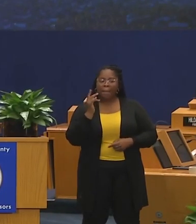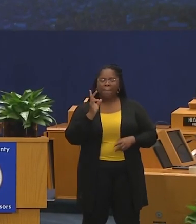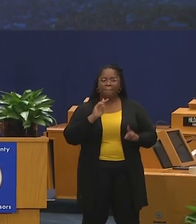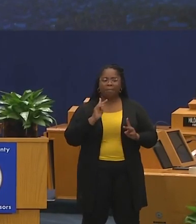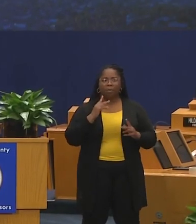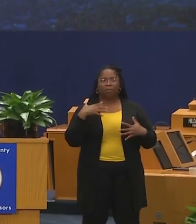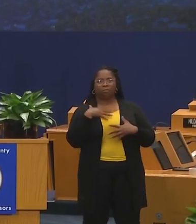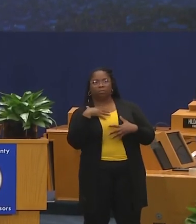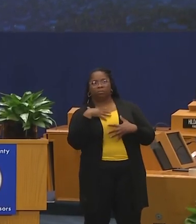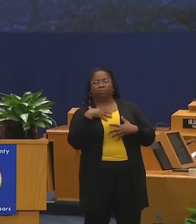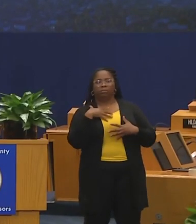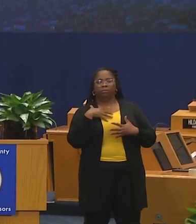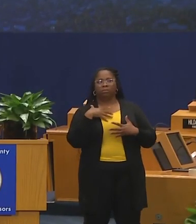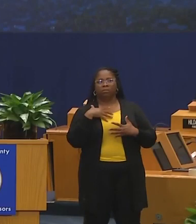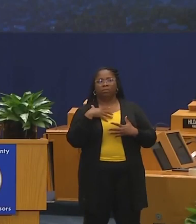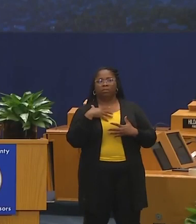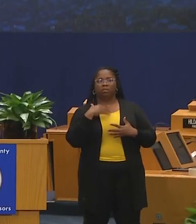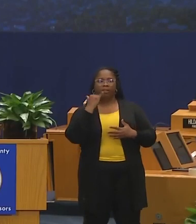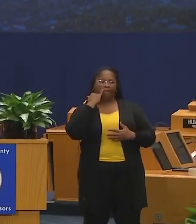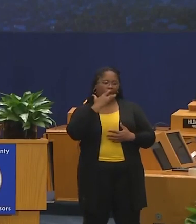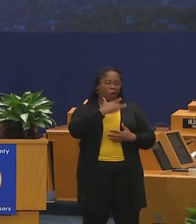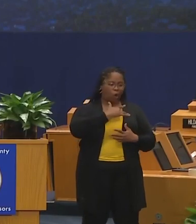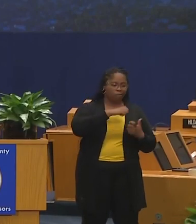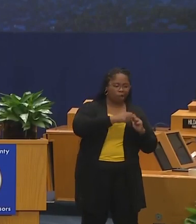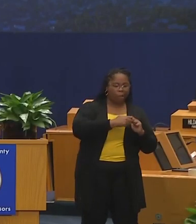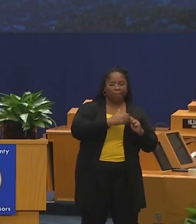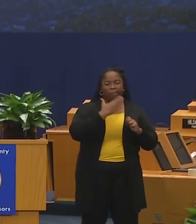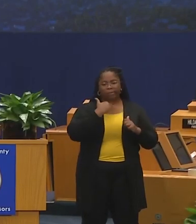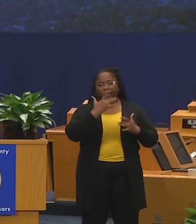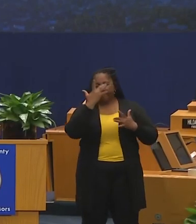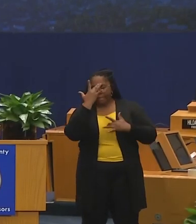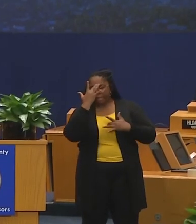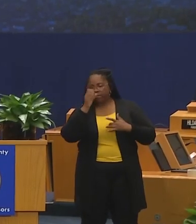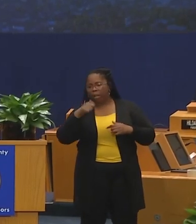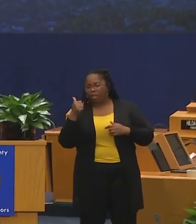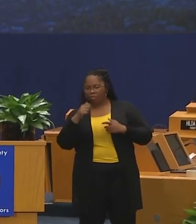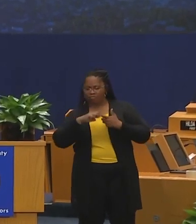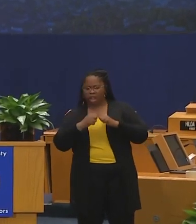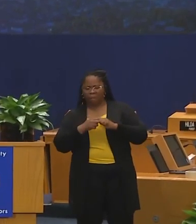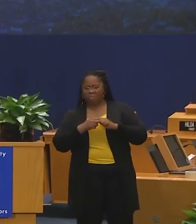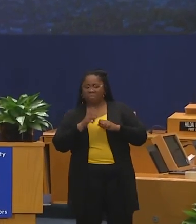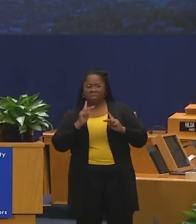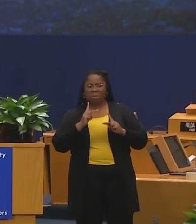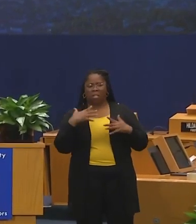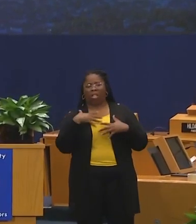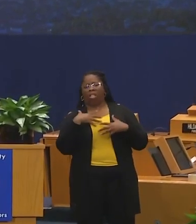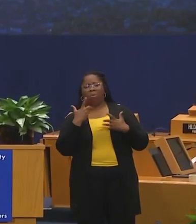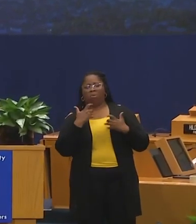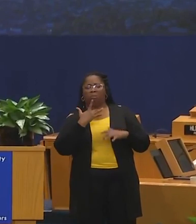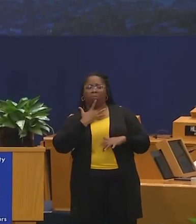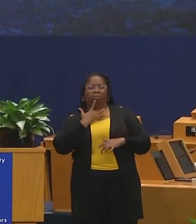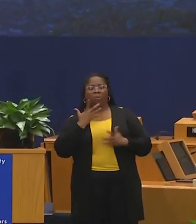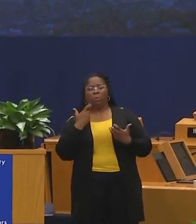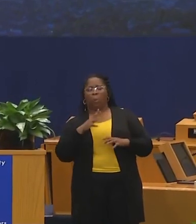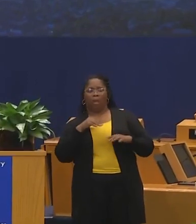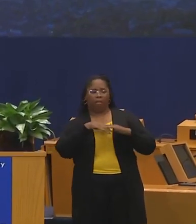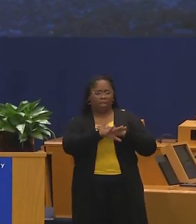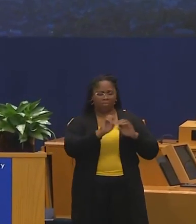of patients with heart ailments or diabetes or other issues from coming into the emergency room. Could you address that as